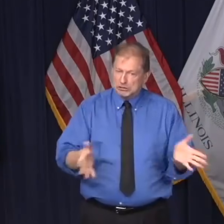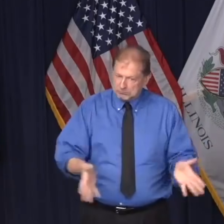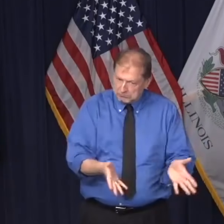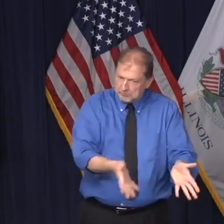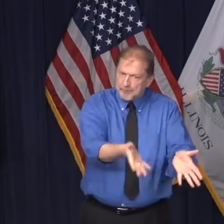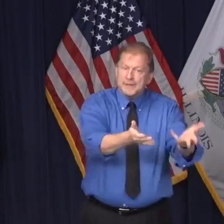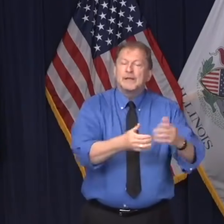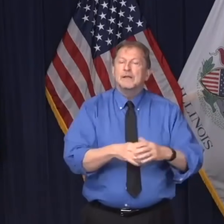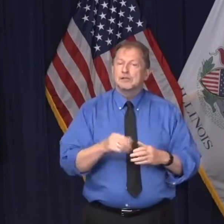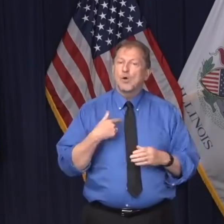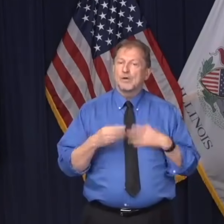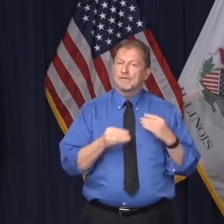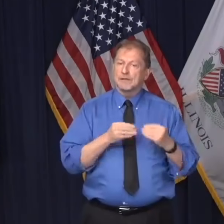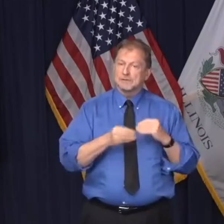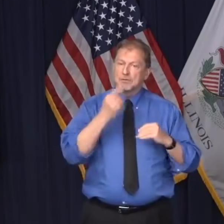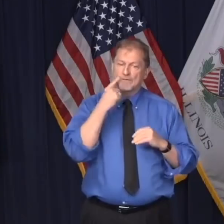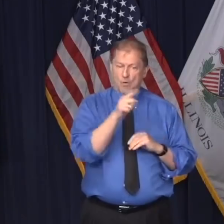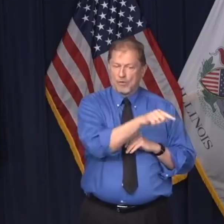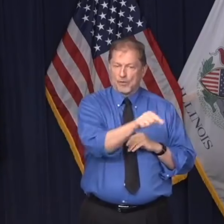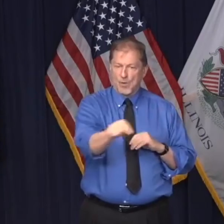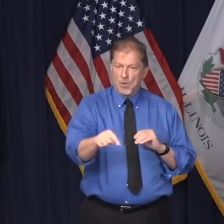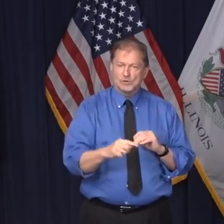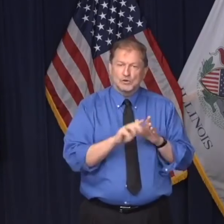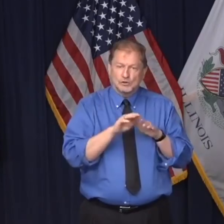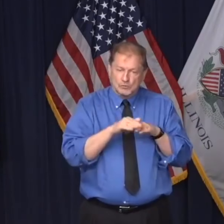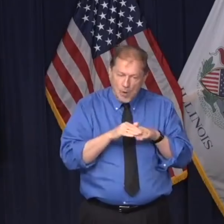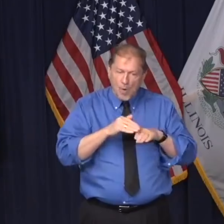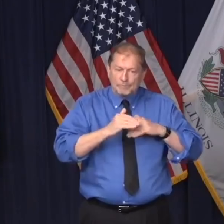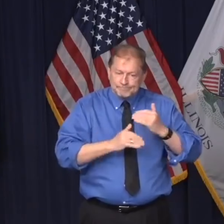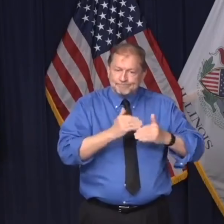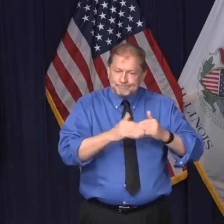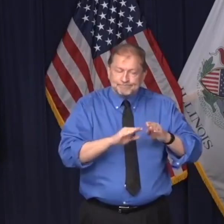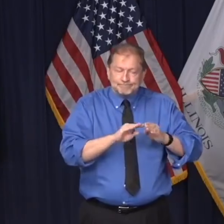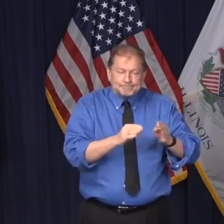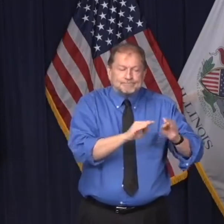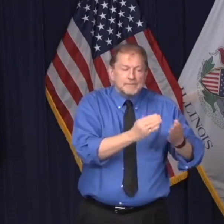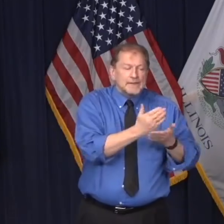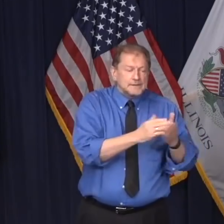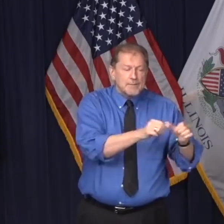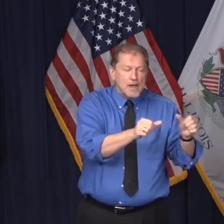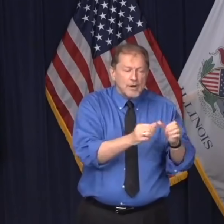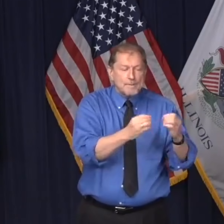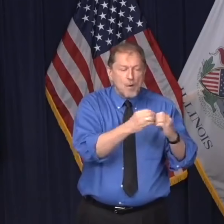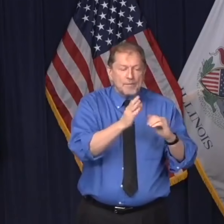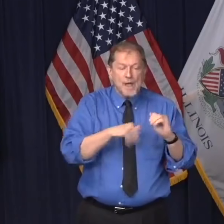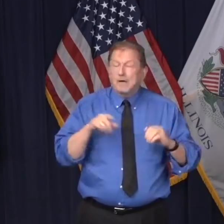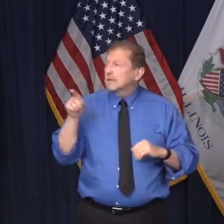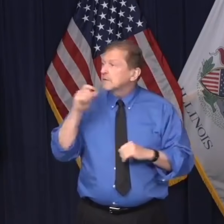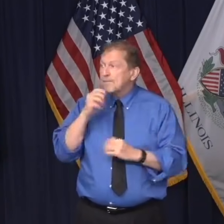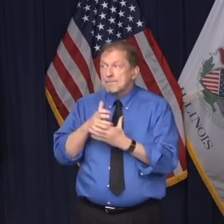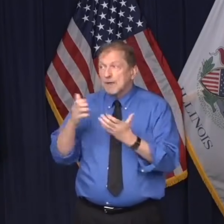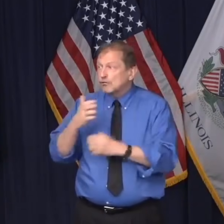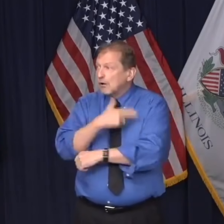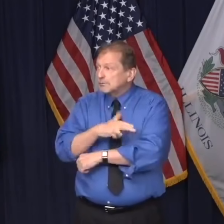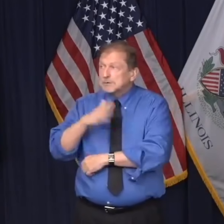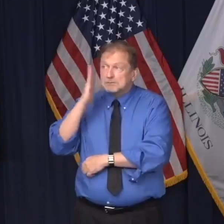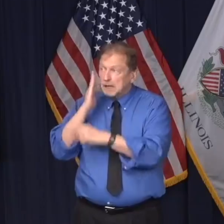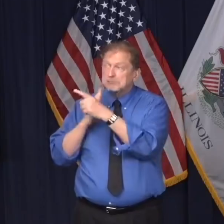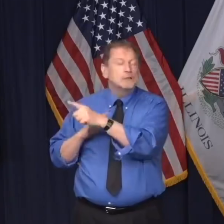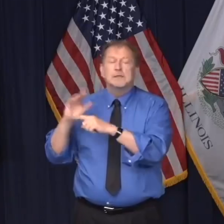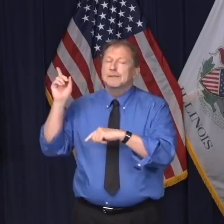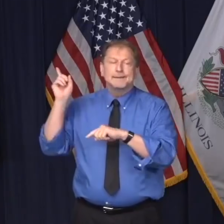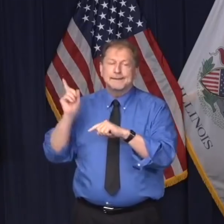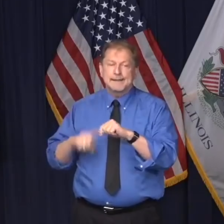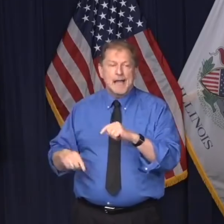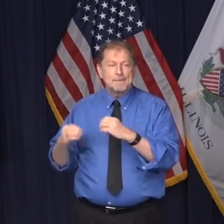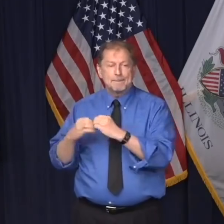ways in which we've kind of, gradually allowed certain areas to do more than other areas. But I would